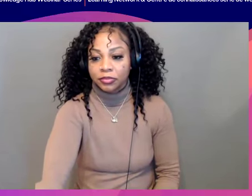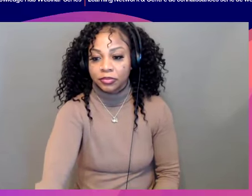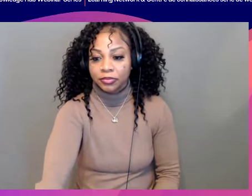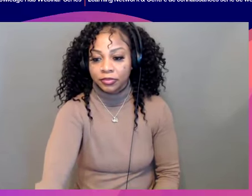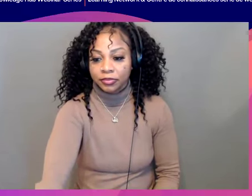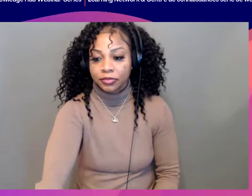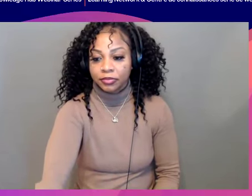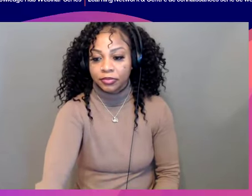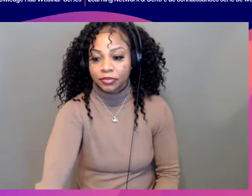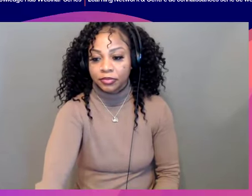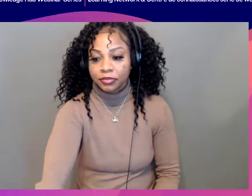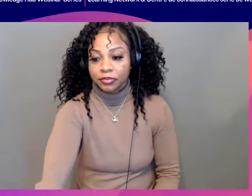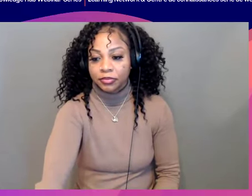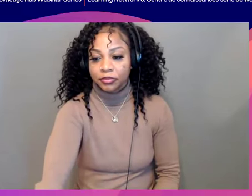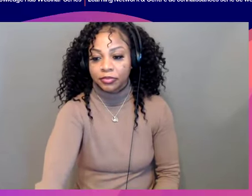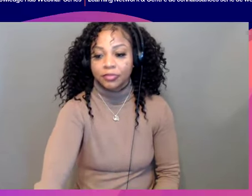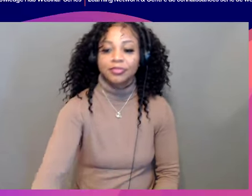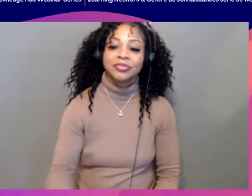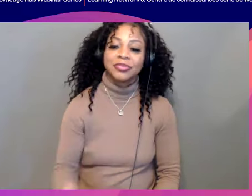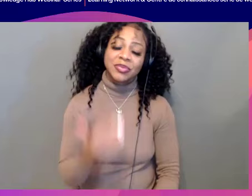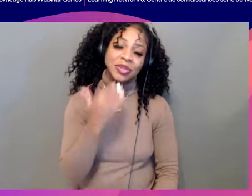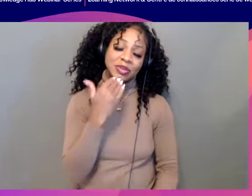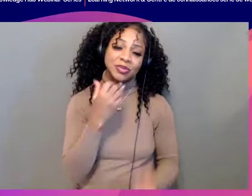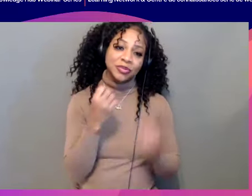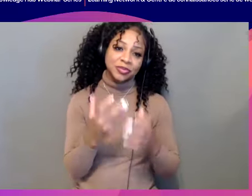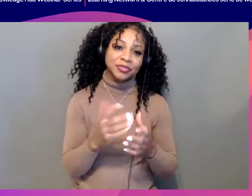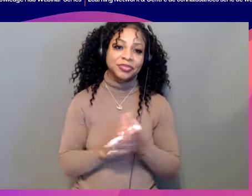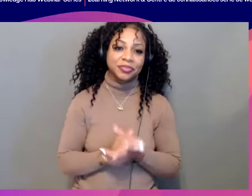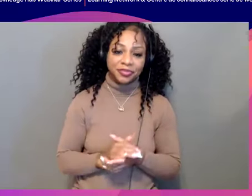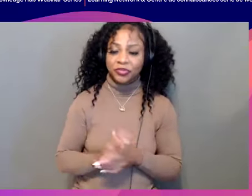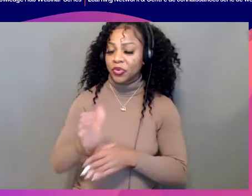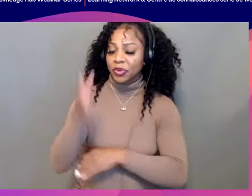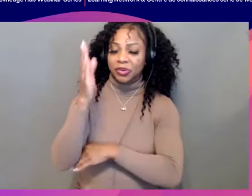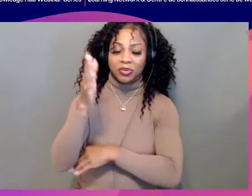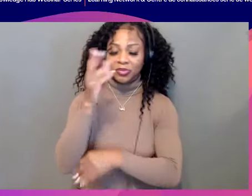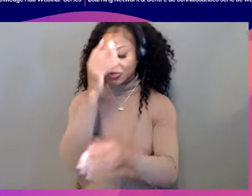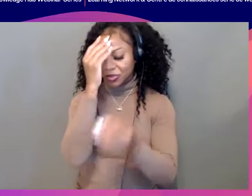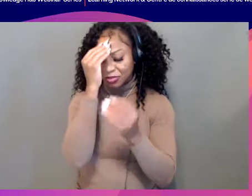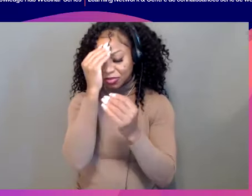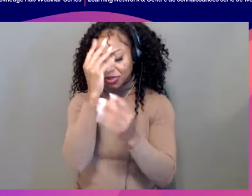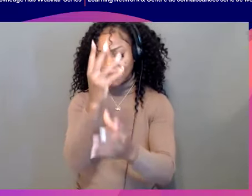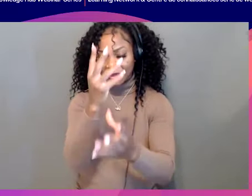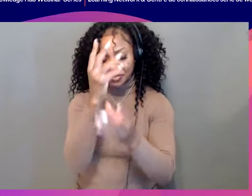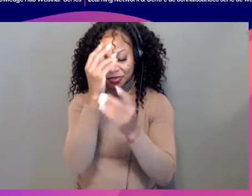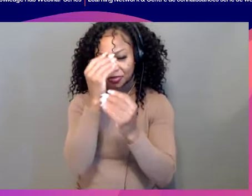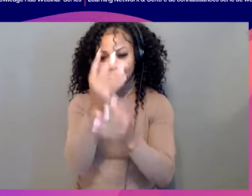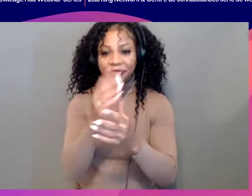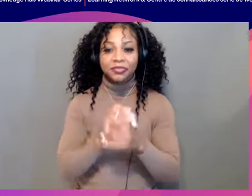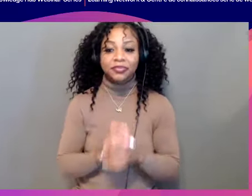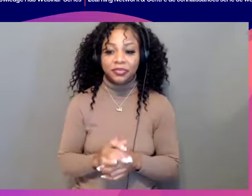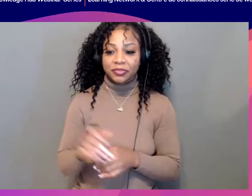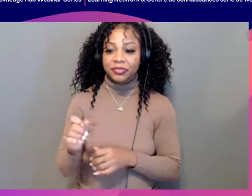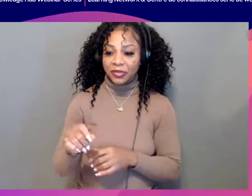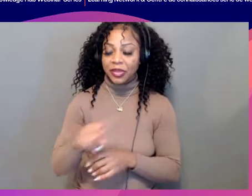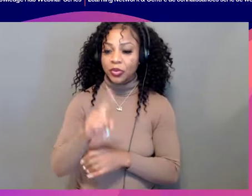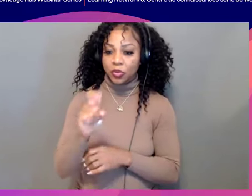Thank you so much, Christine. Thanks for your important and very informative presentation. It's been great. And questions have been